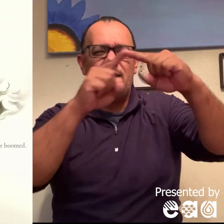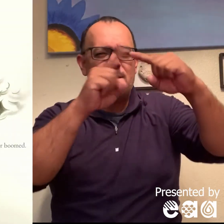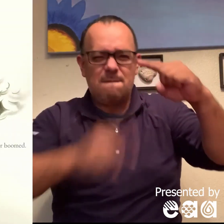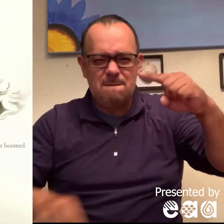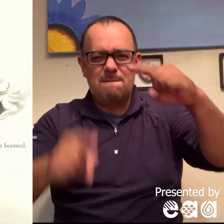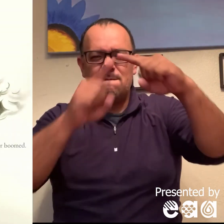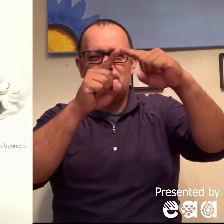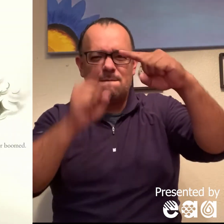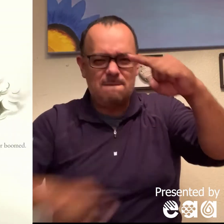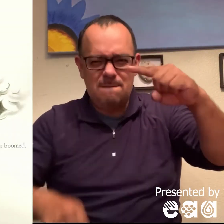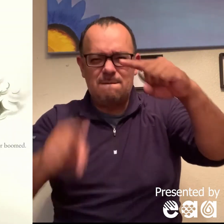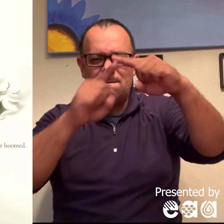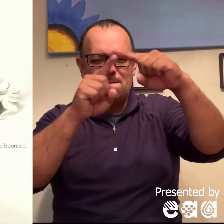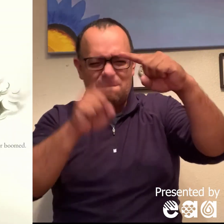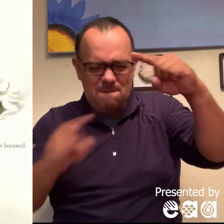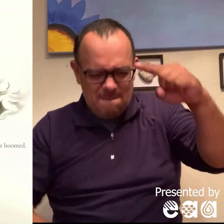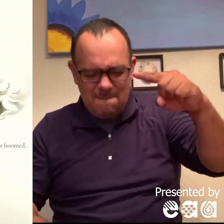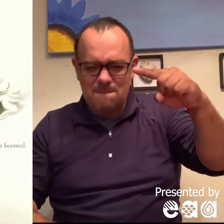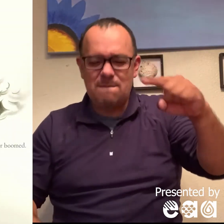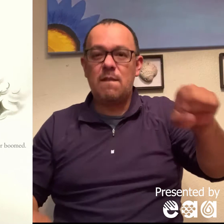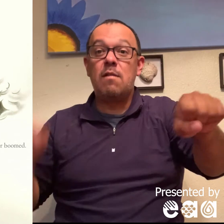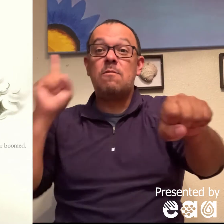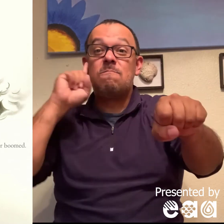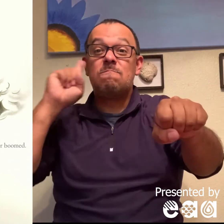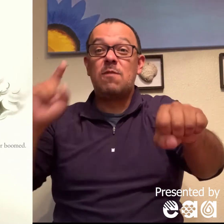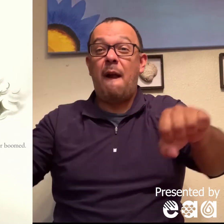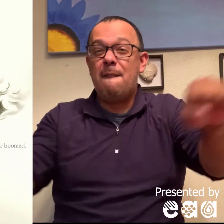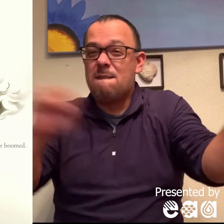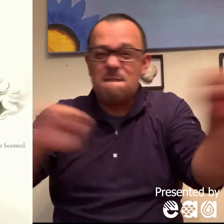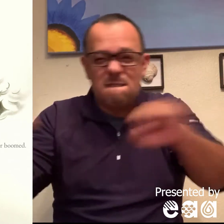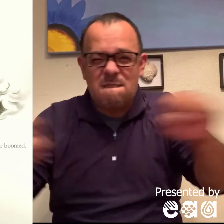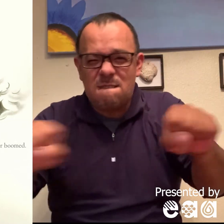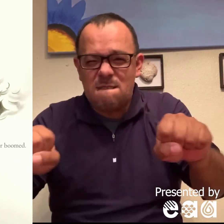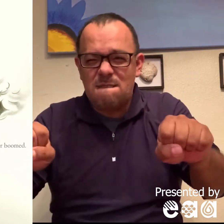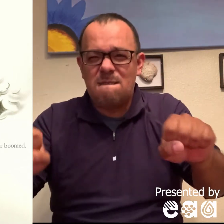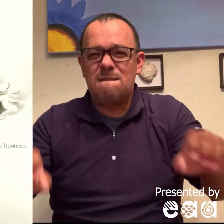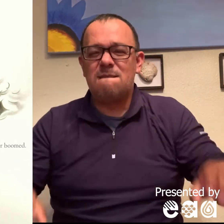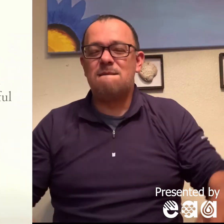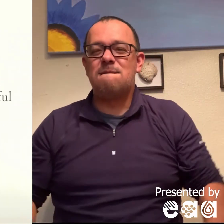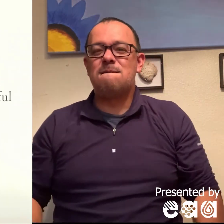lightning flashed, and thunder boomed.